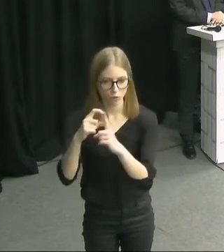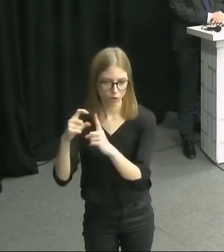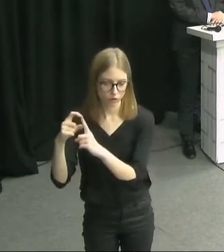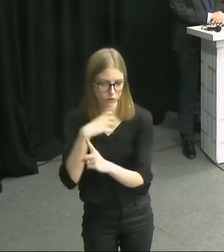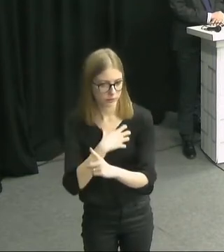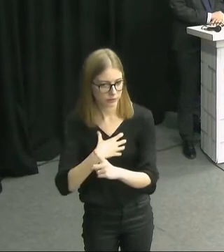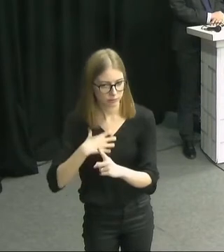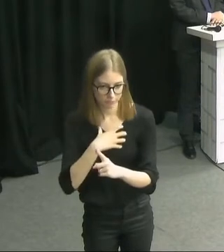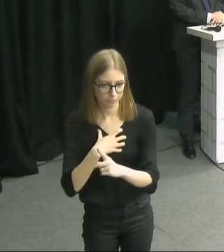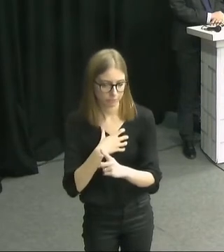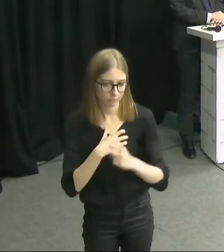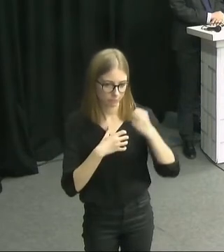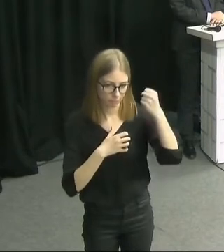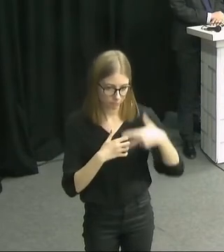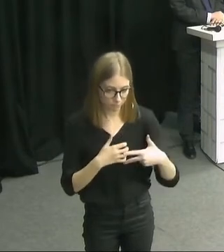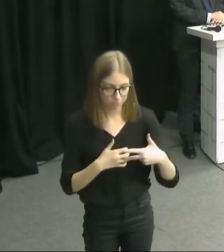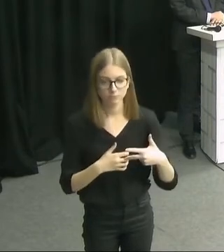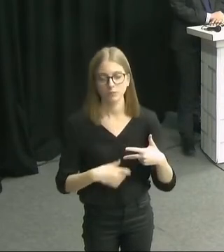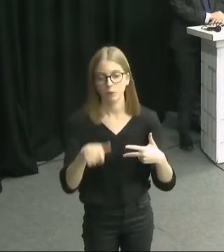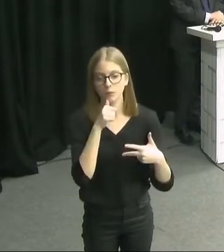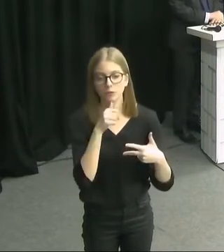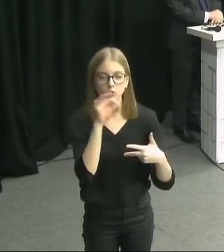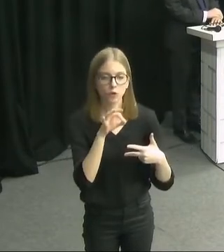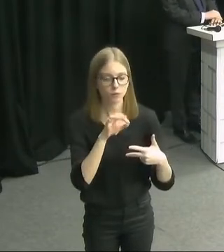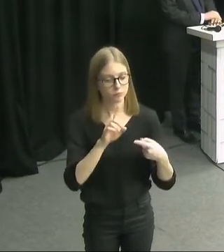immediately think about studies and quality: flexibility,